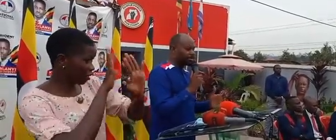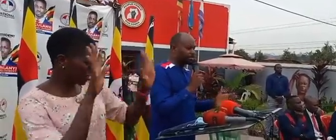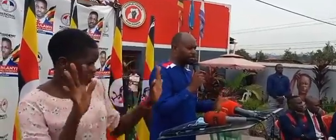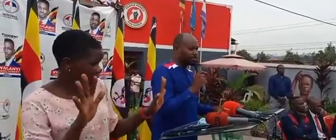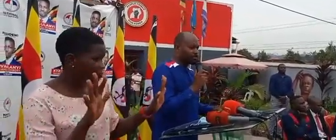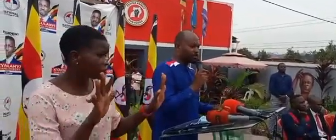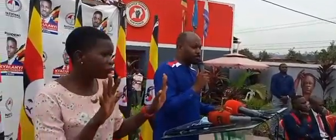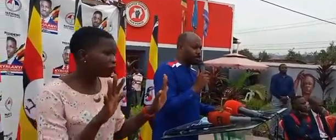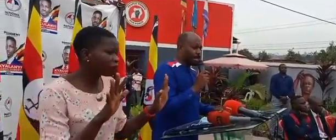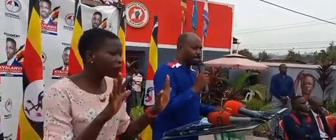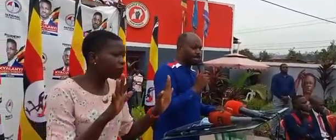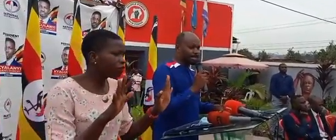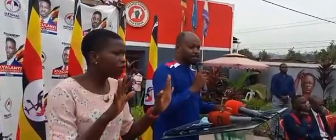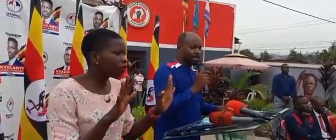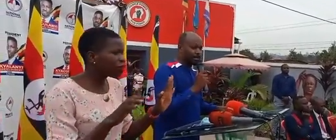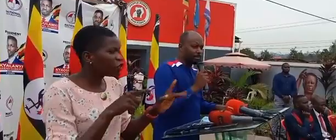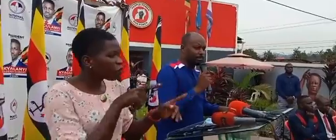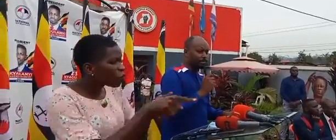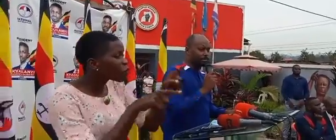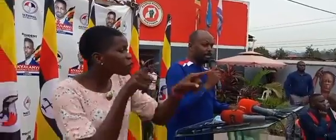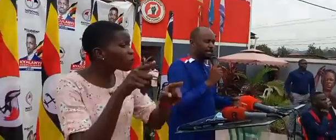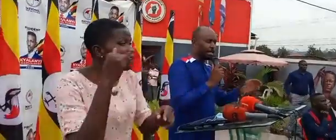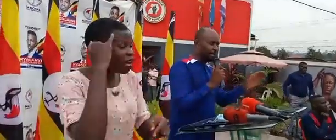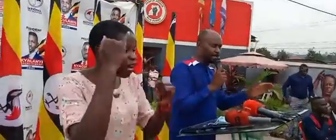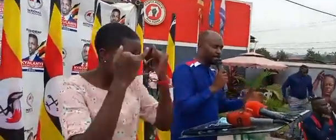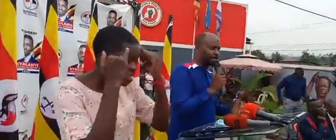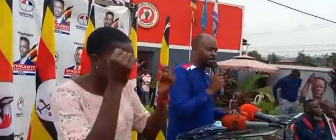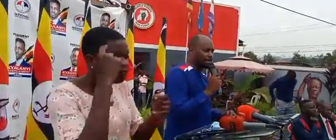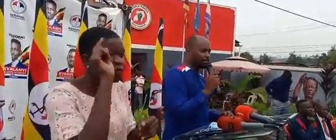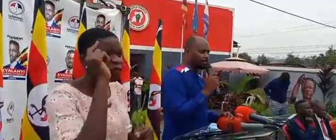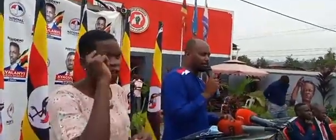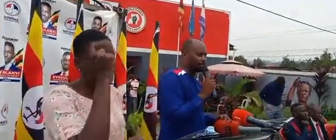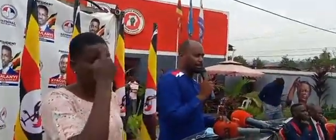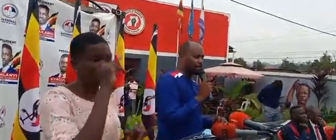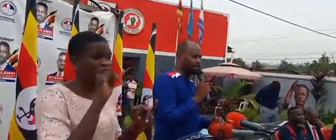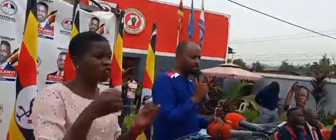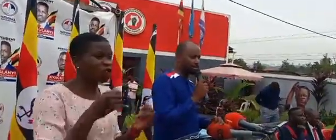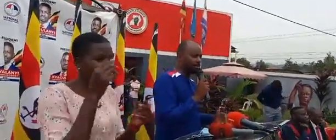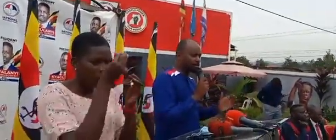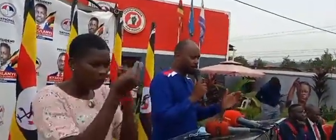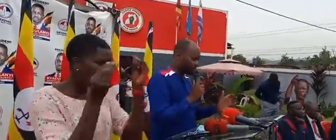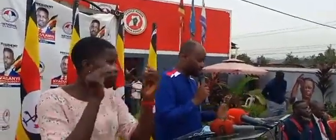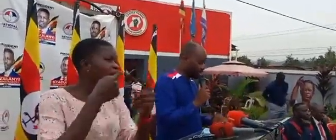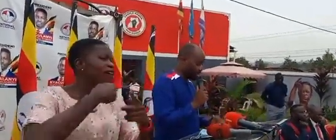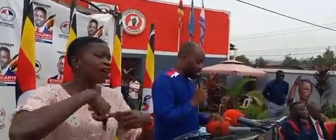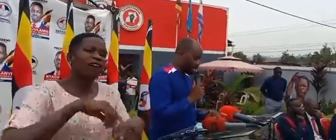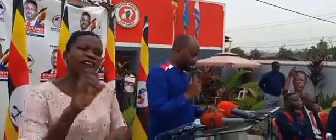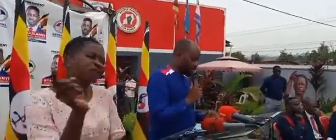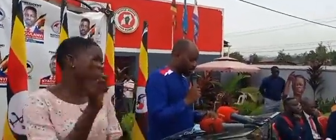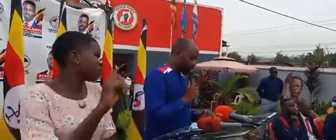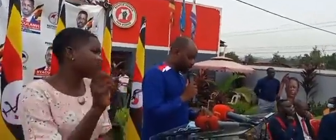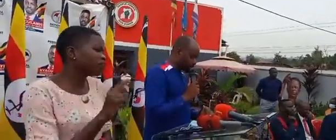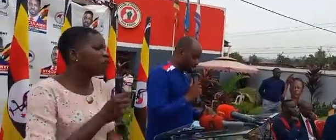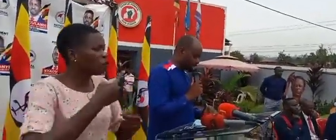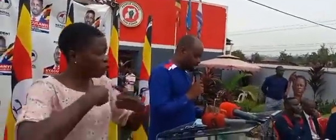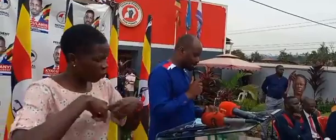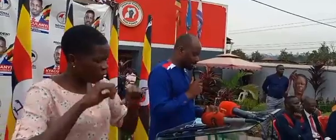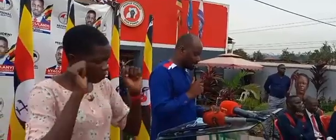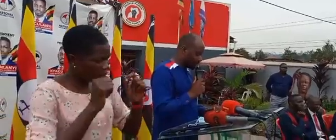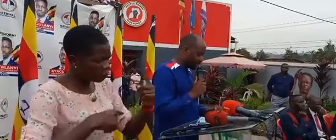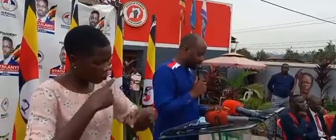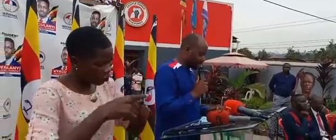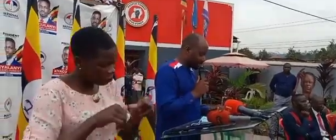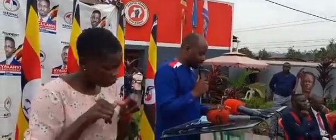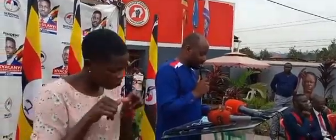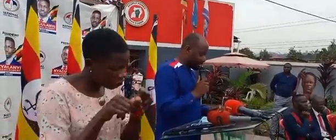these ideas by the regime to try and divert us and to try and show we have moved on are not true, and they will